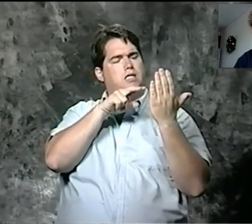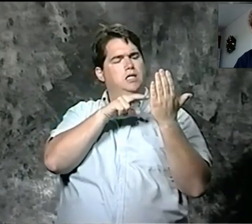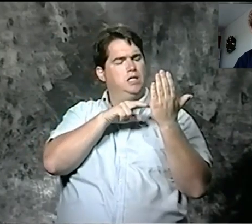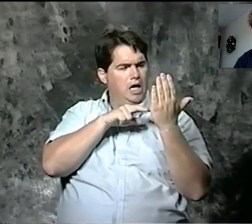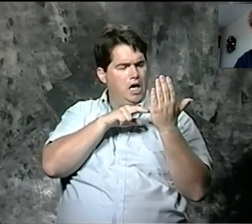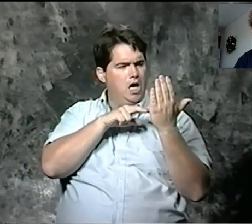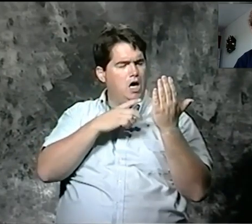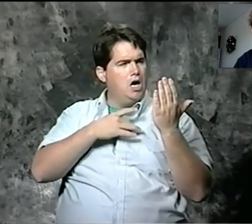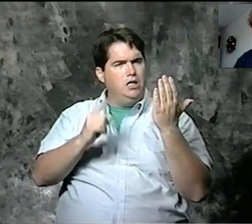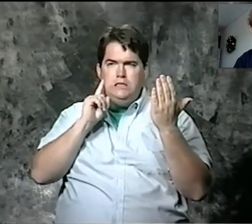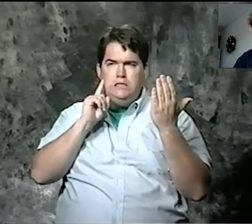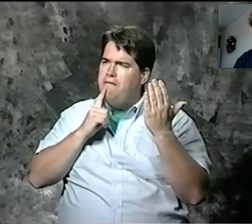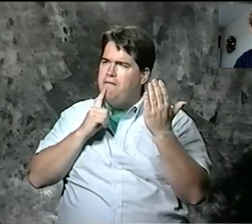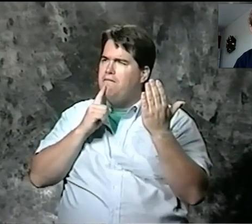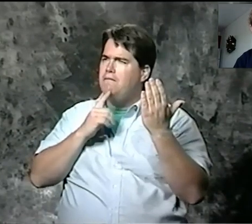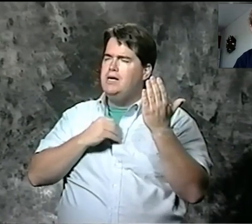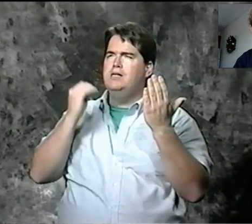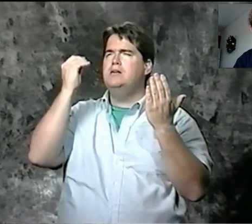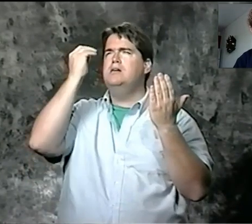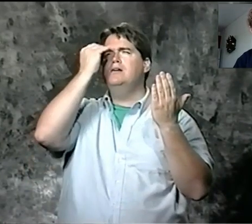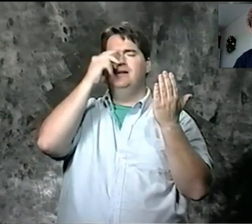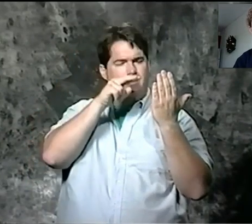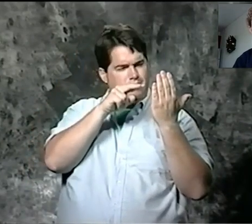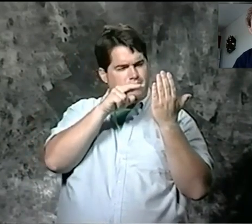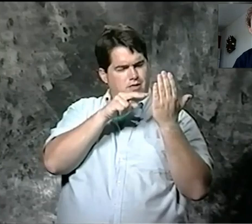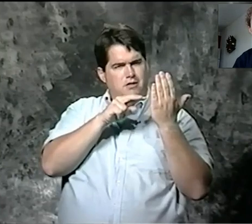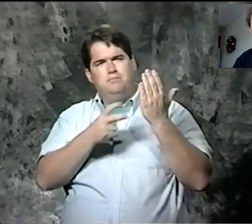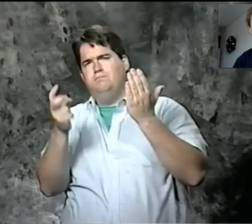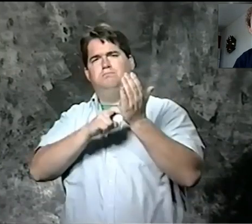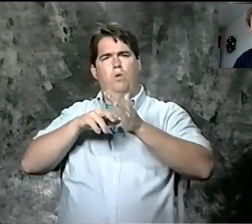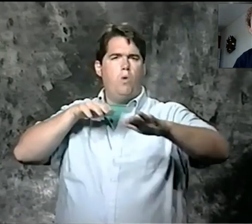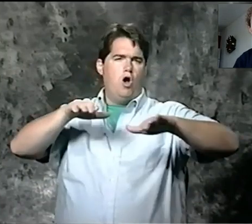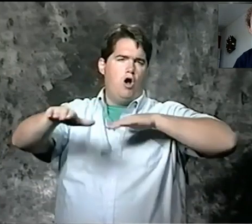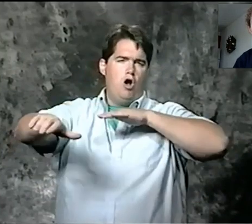And they're reading it. And he's deaf? He's thinking.